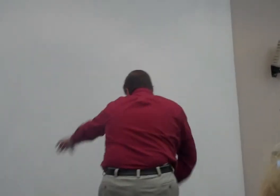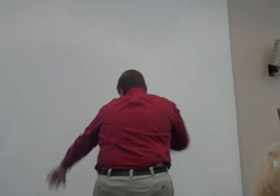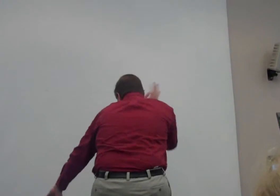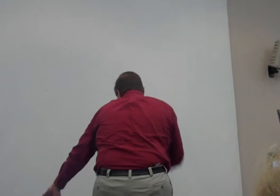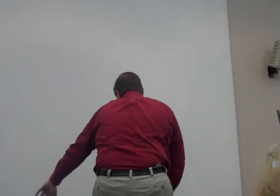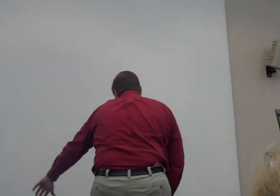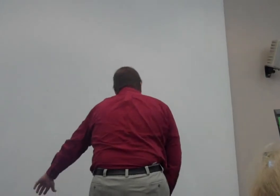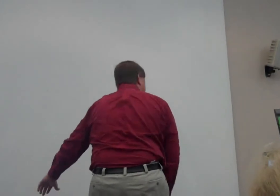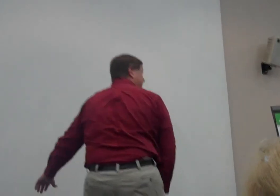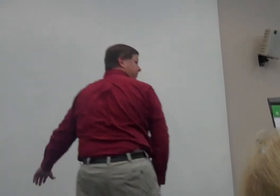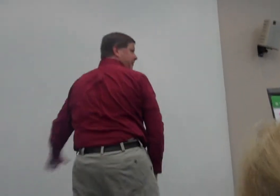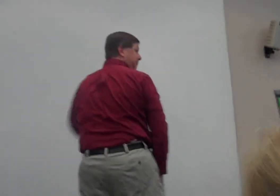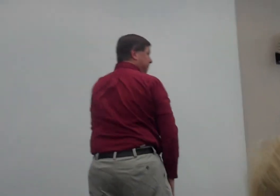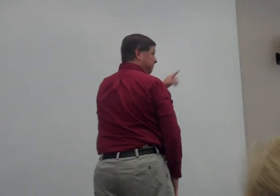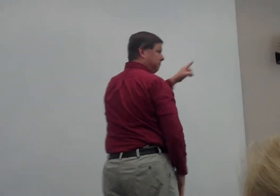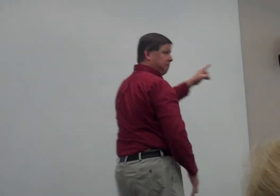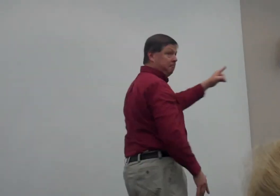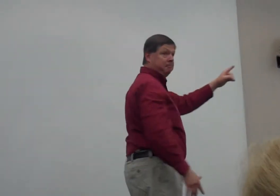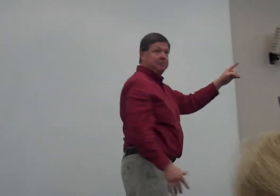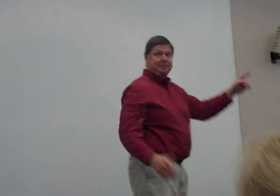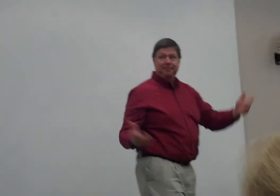Gosh.